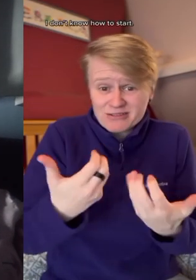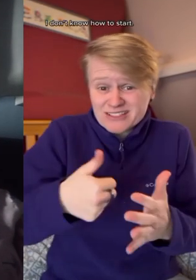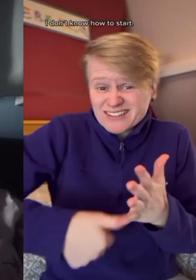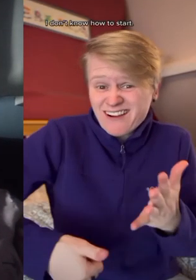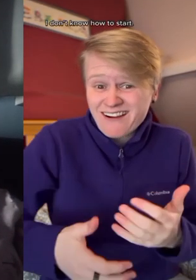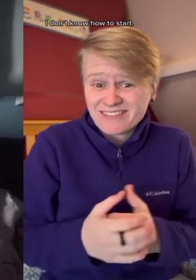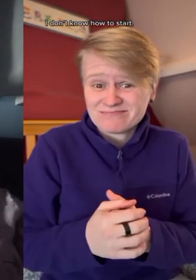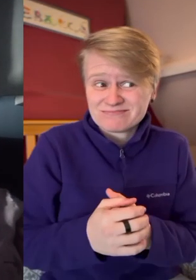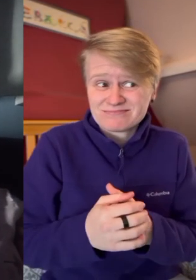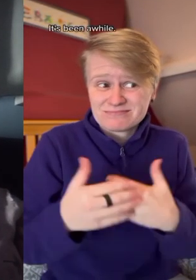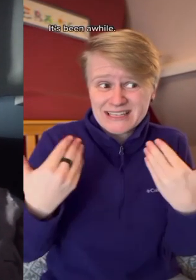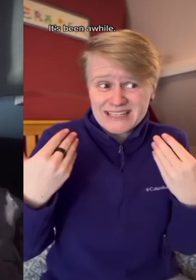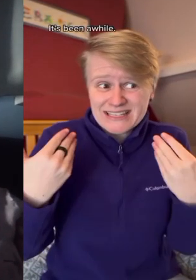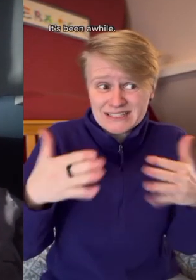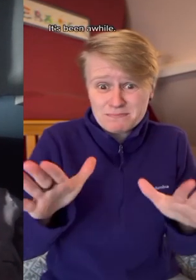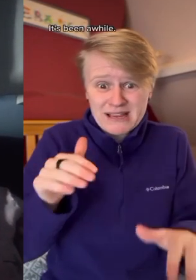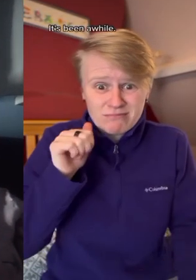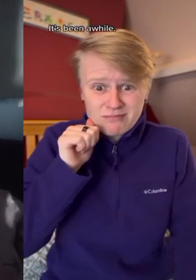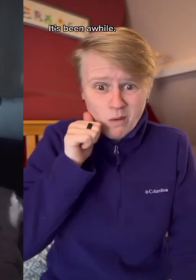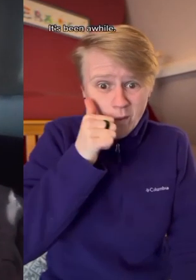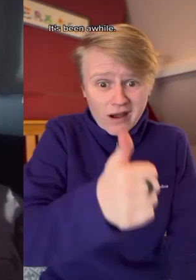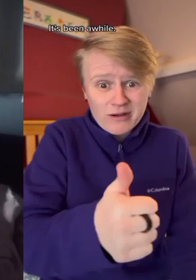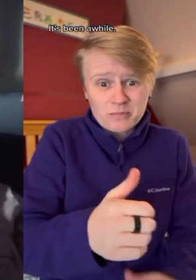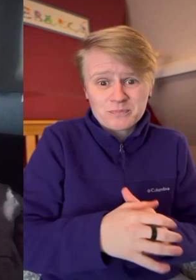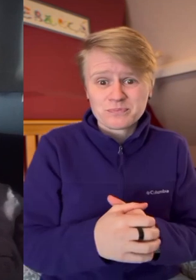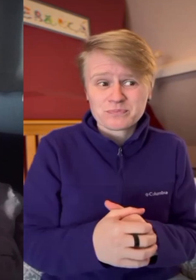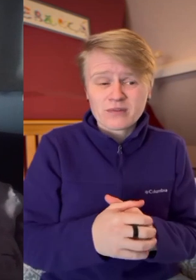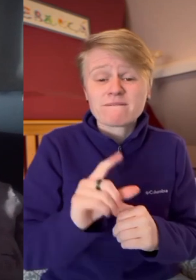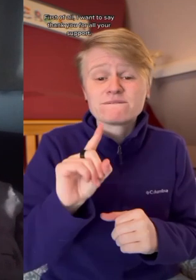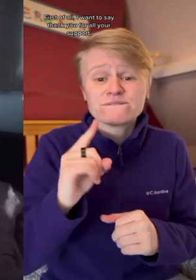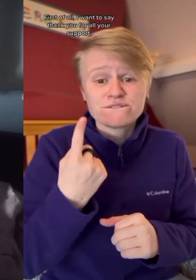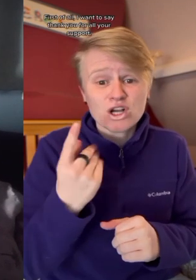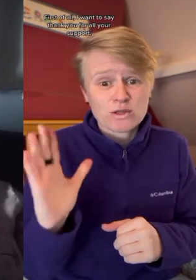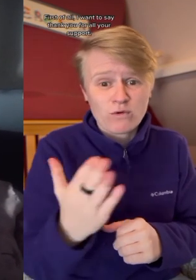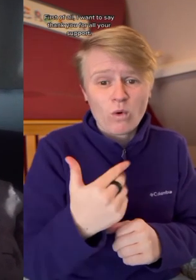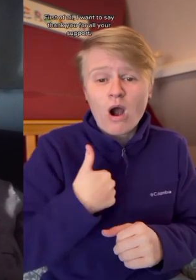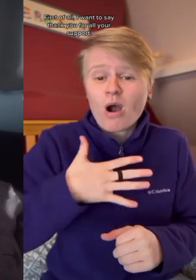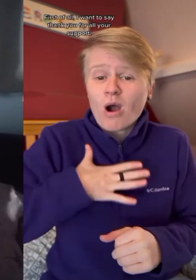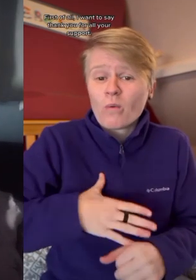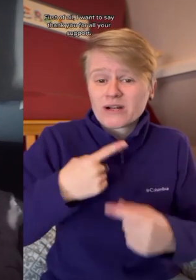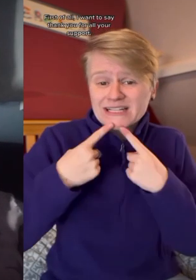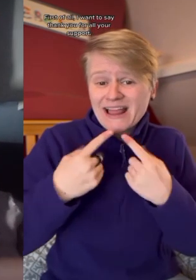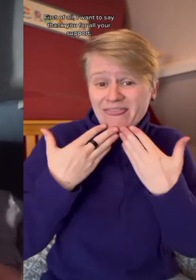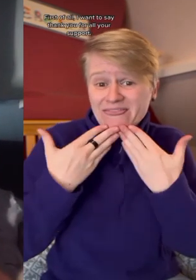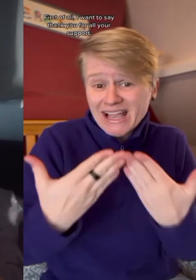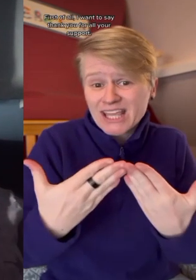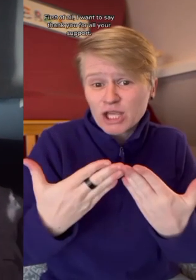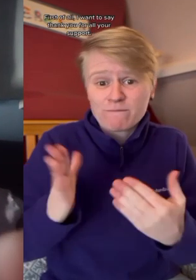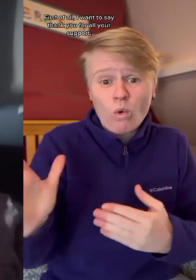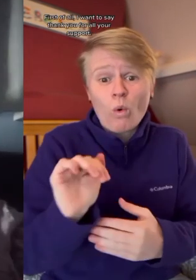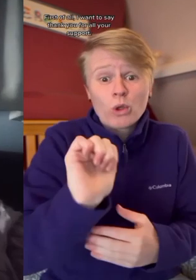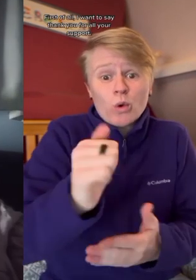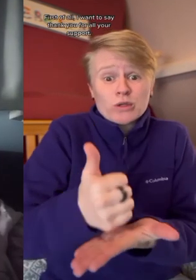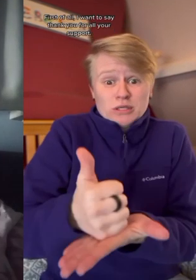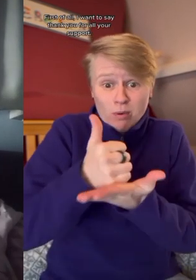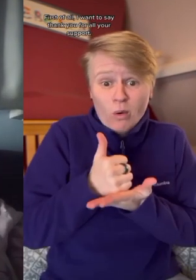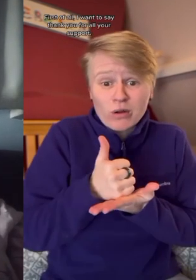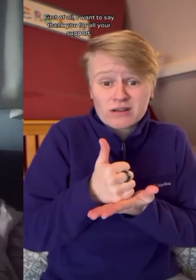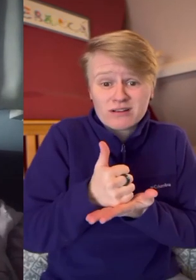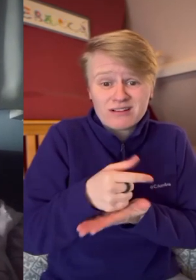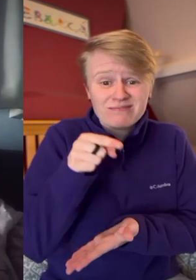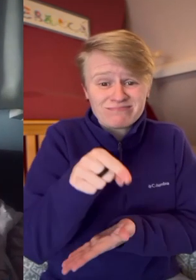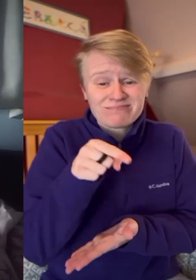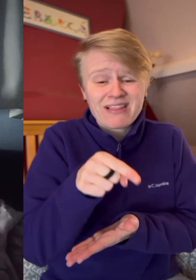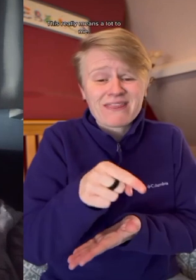I don't know how to start. It's been a while. First of all, I want to say thank you for all your